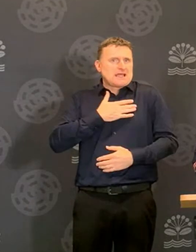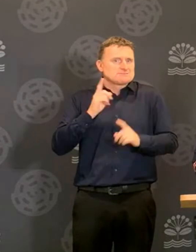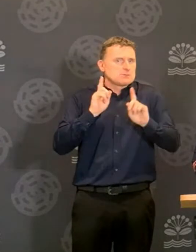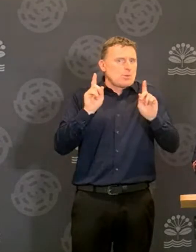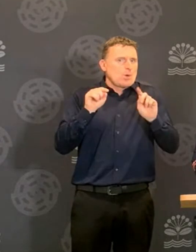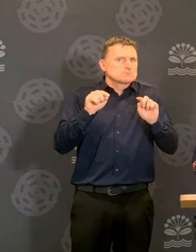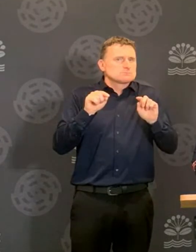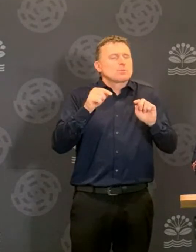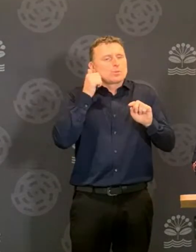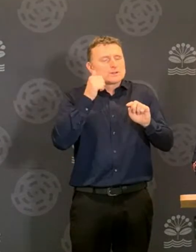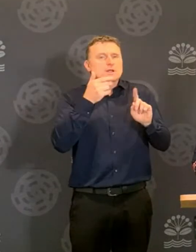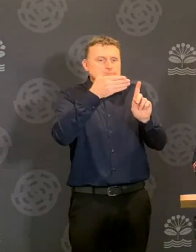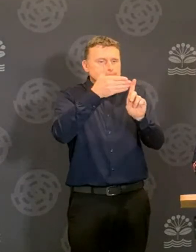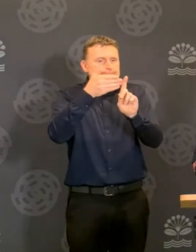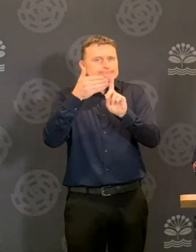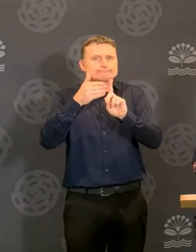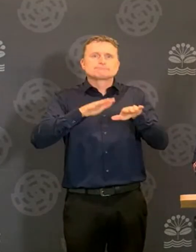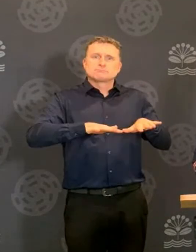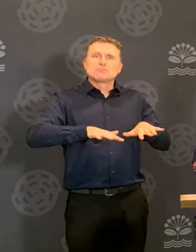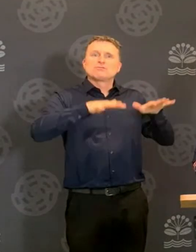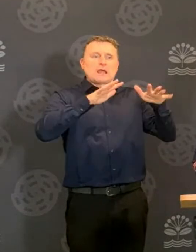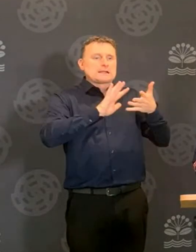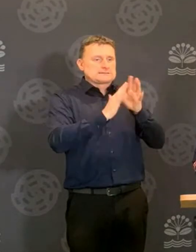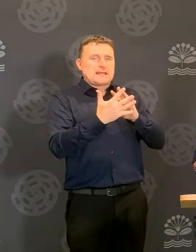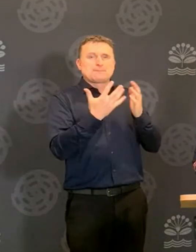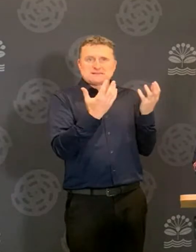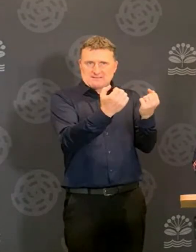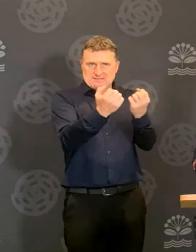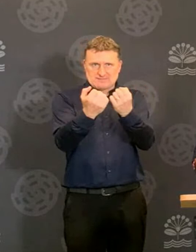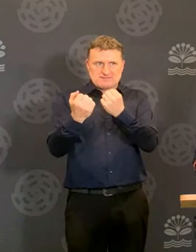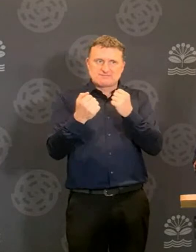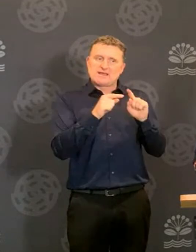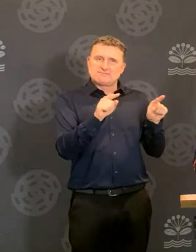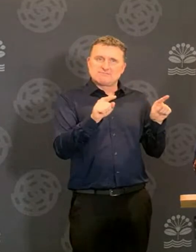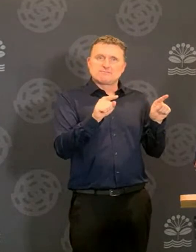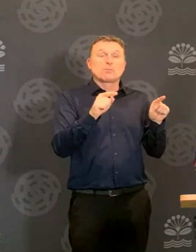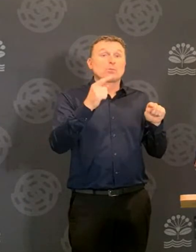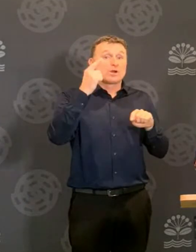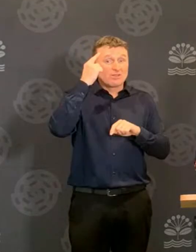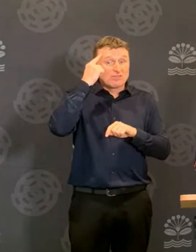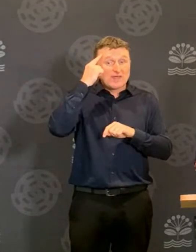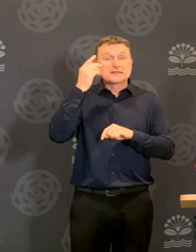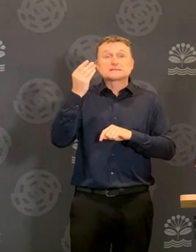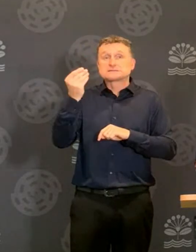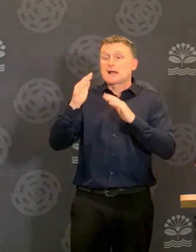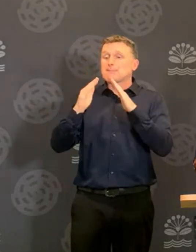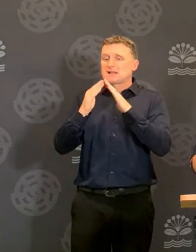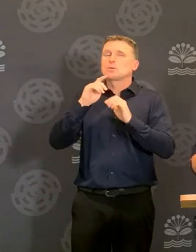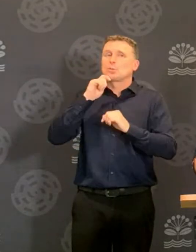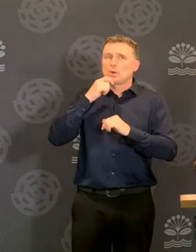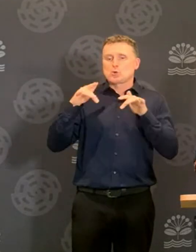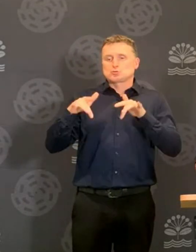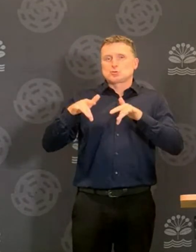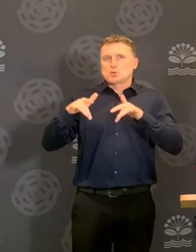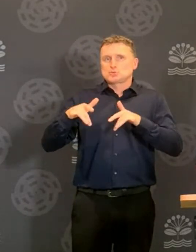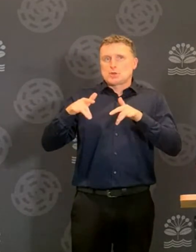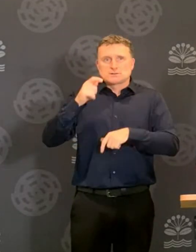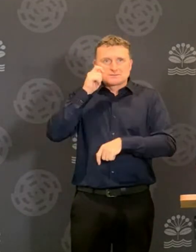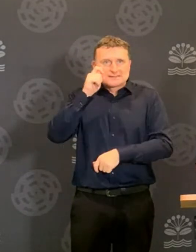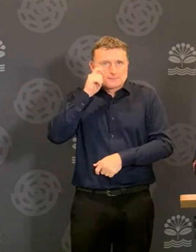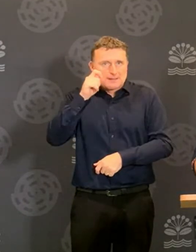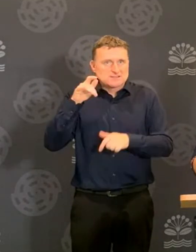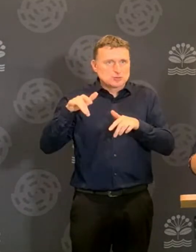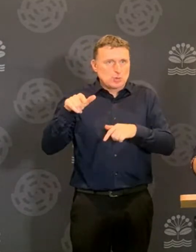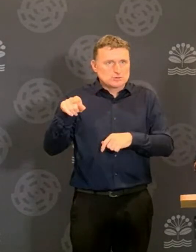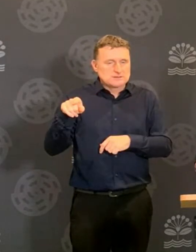some level of flood damage. We still expect that there will be houses that need inspection over the next couple of weeks, but the bulk